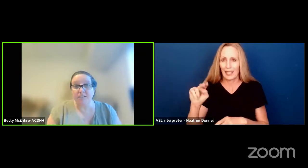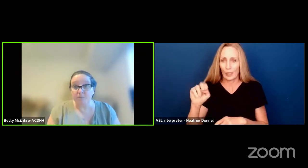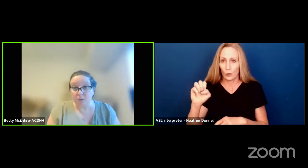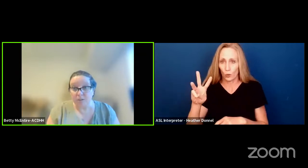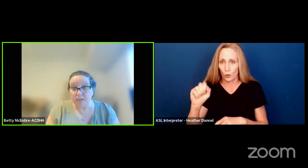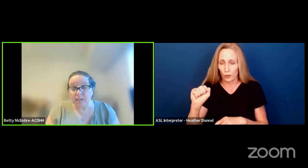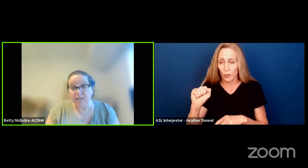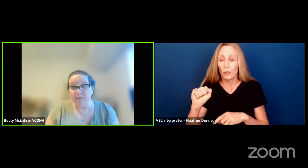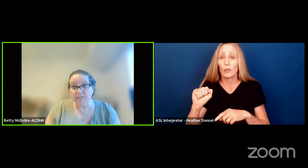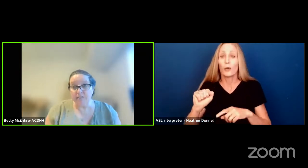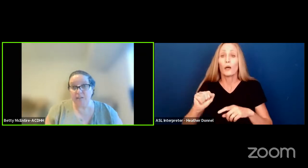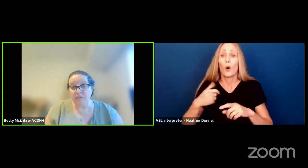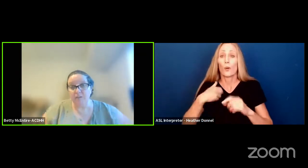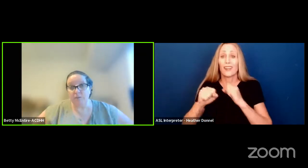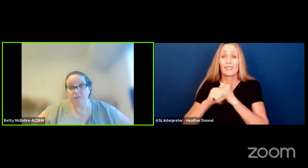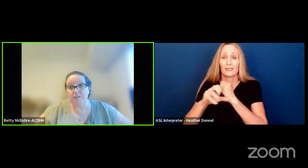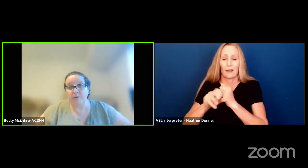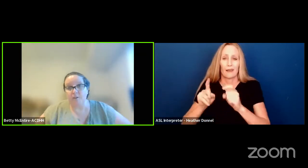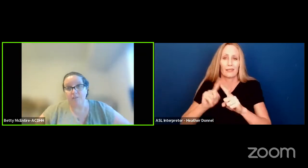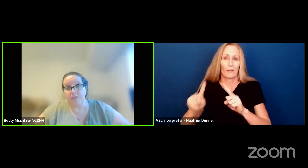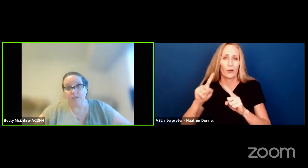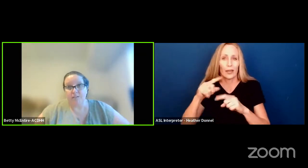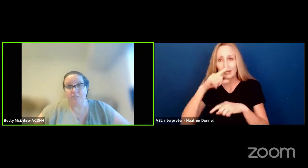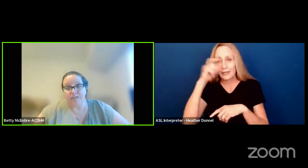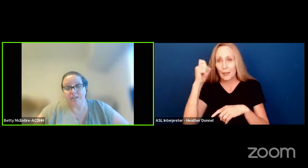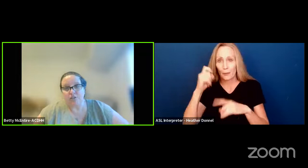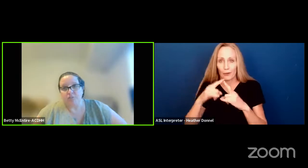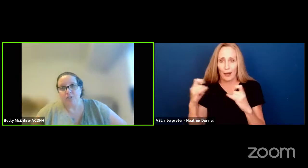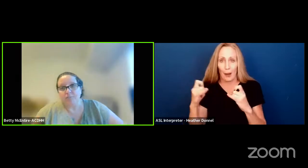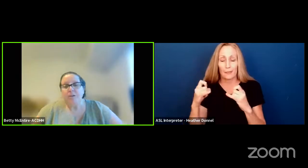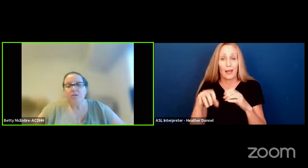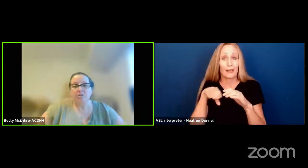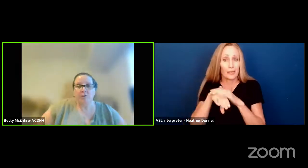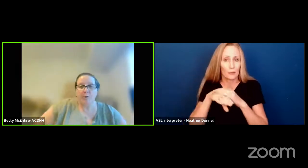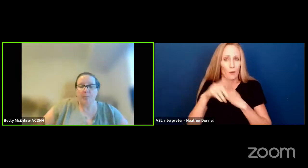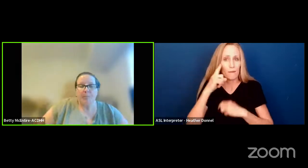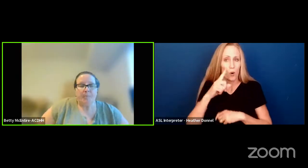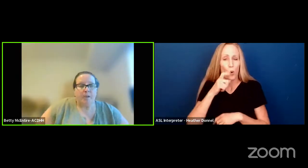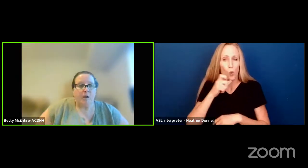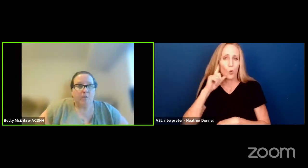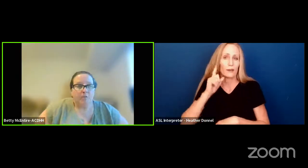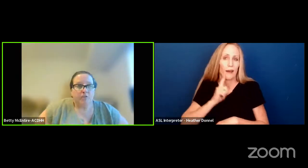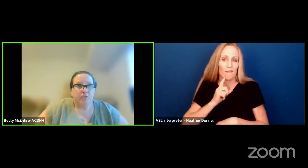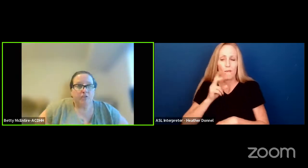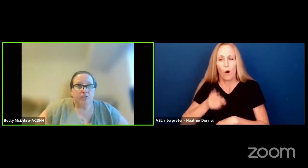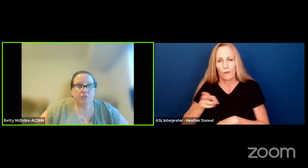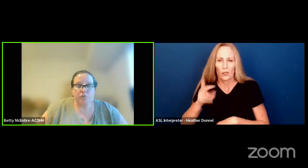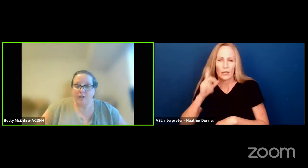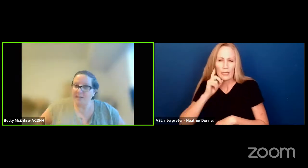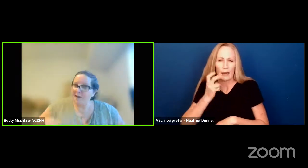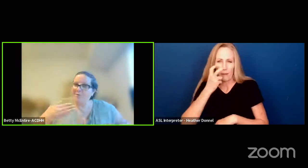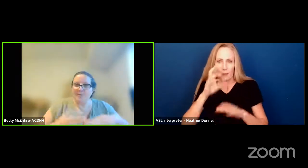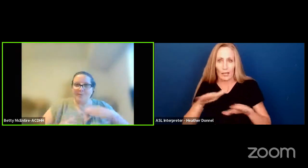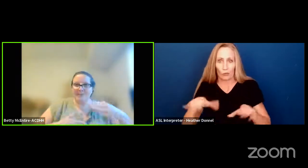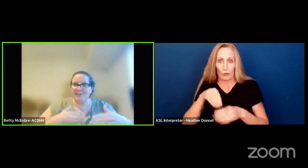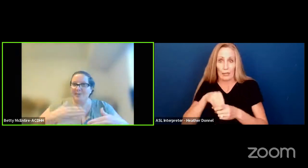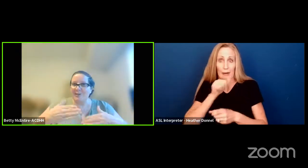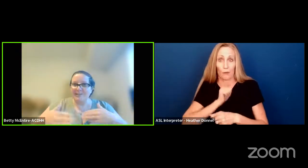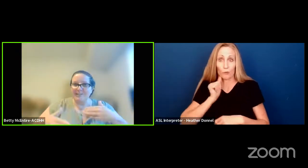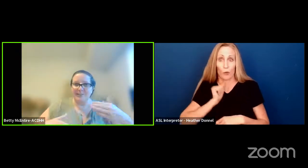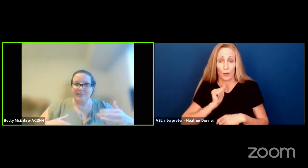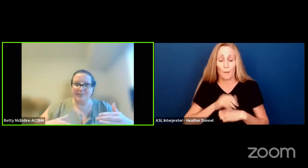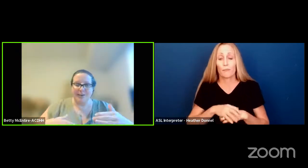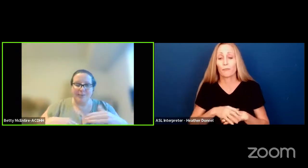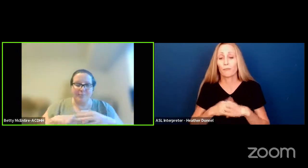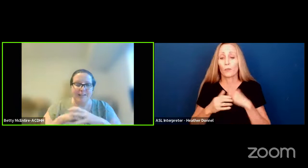are accessible in the state for deaf, hard of hearing, and deafblind children. So just right now, we're just